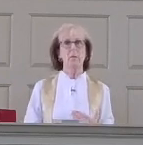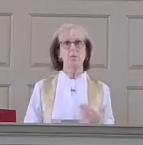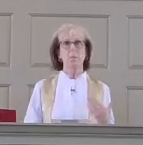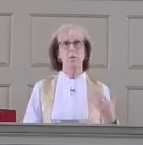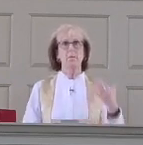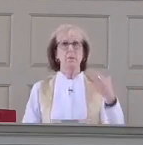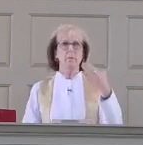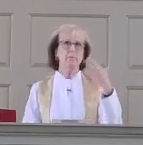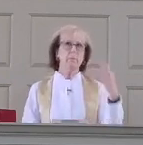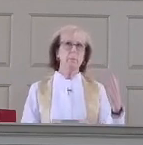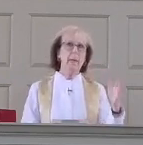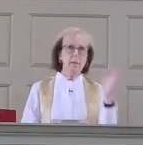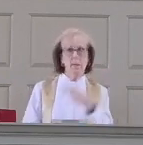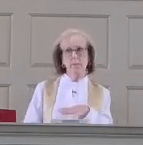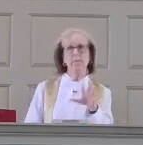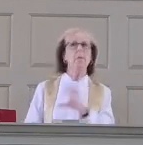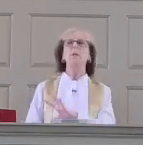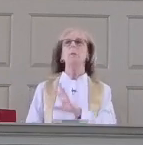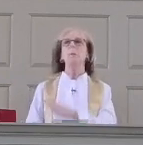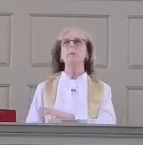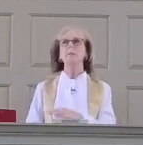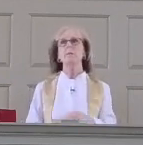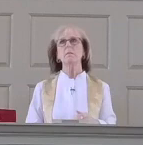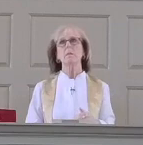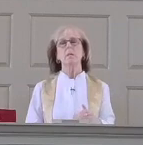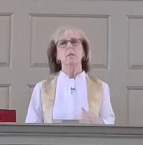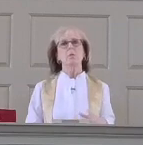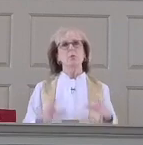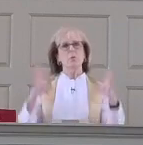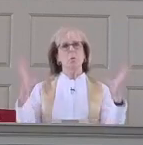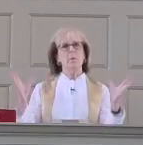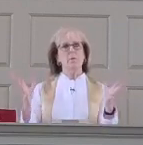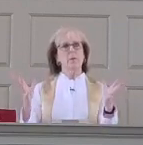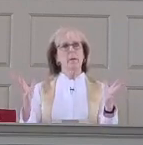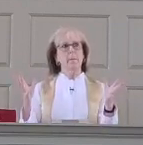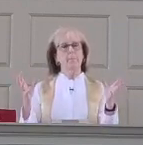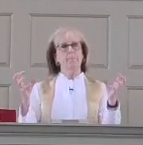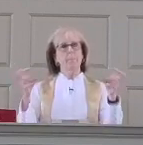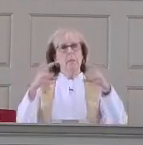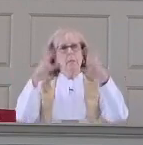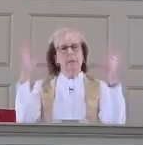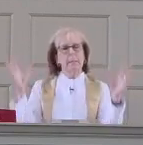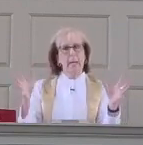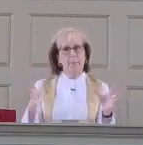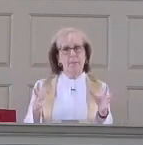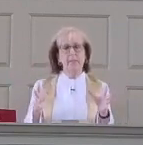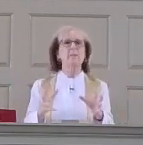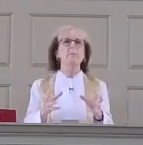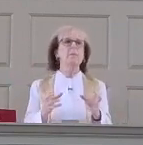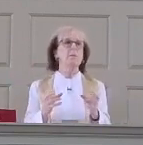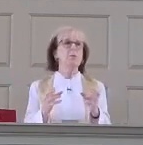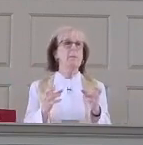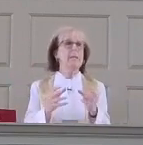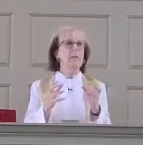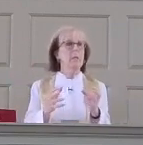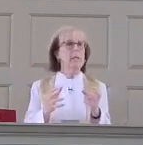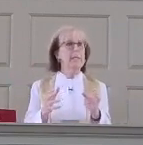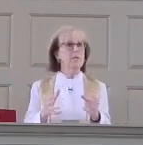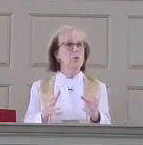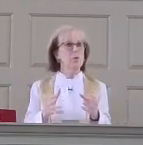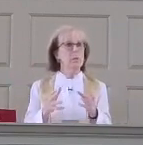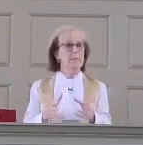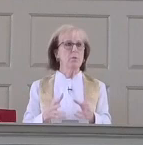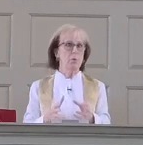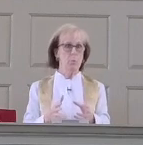taken out some of the repetitive pieces to sort of encapsulate the message and make it a